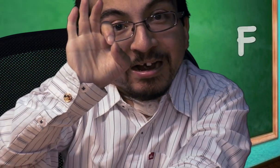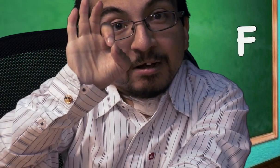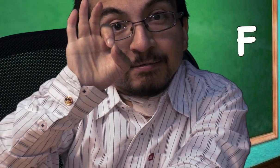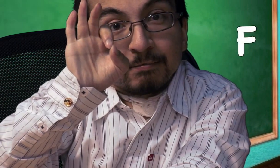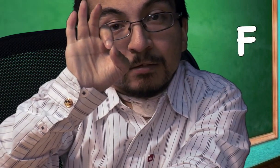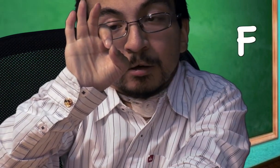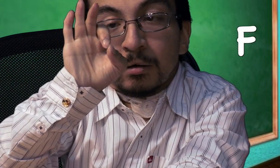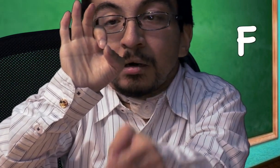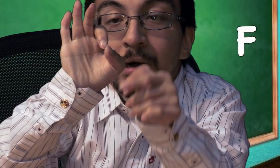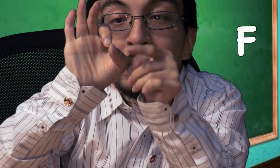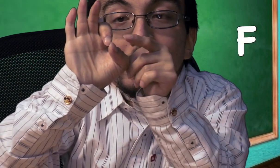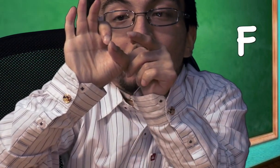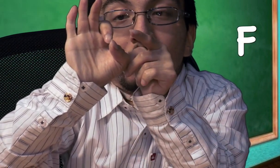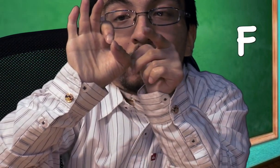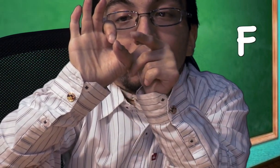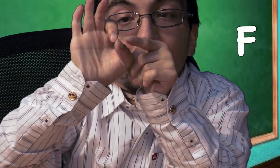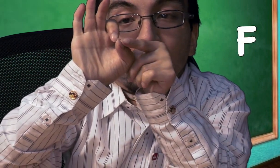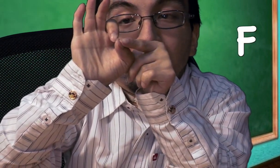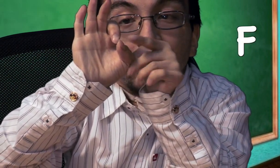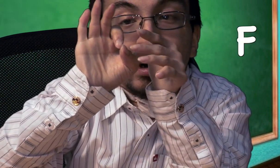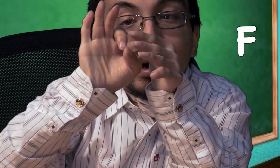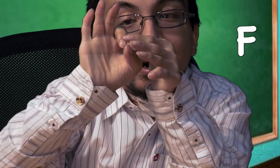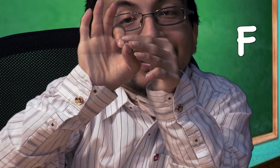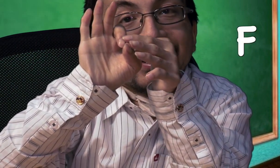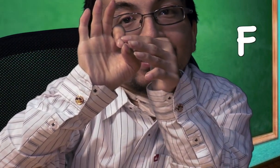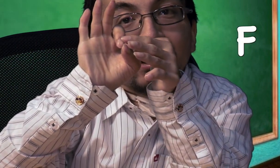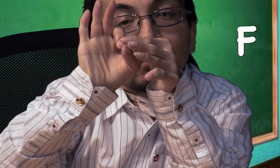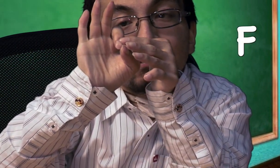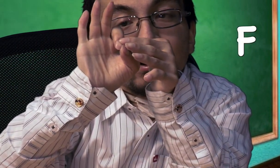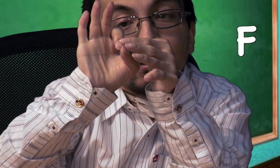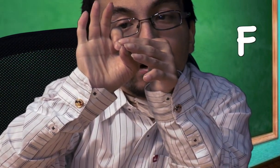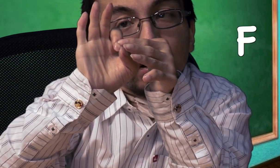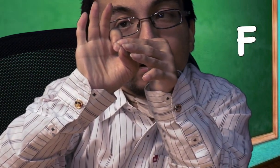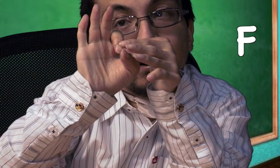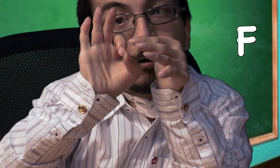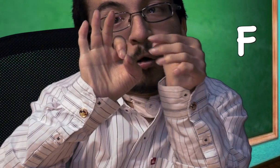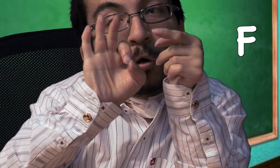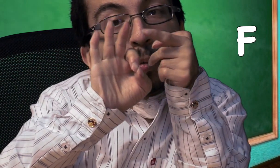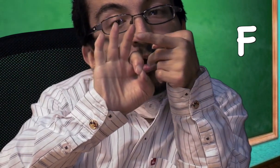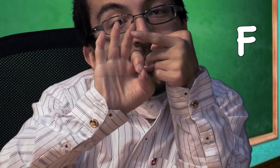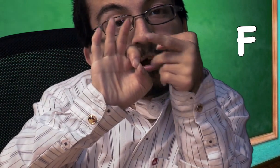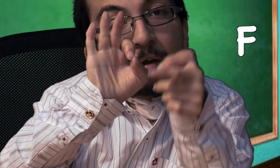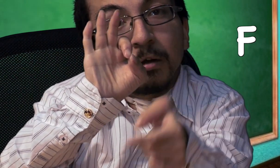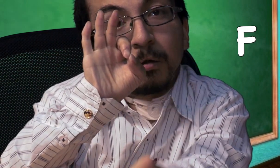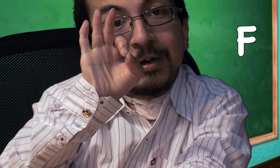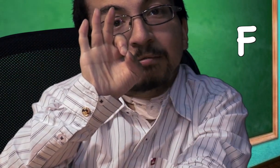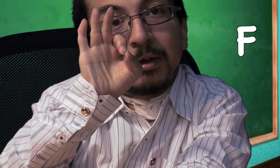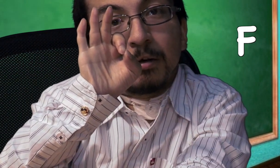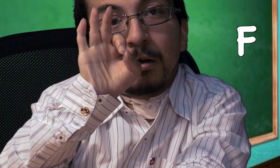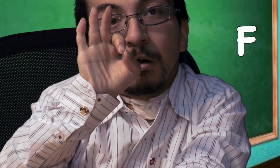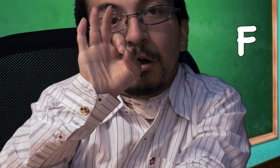F is the thumb and the index finger touching, while the other 3 fingers are